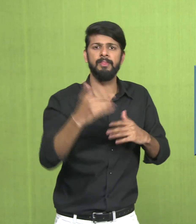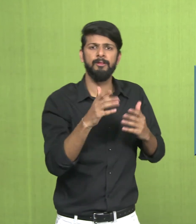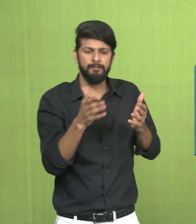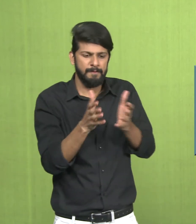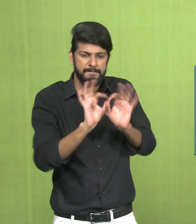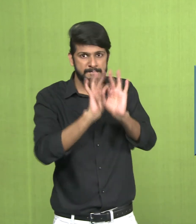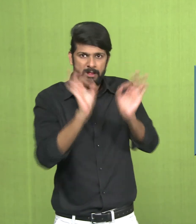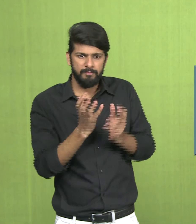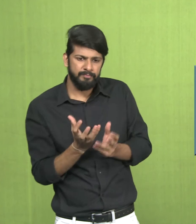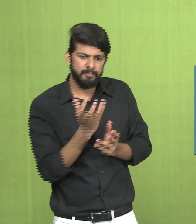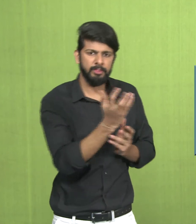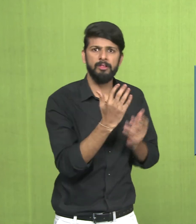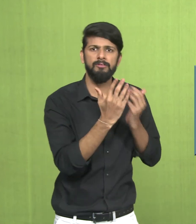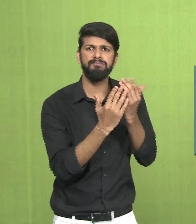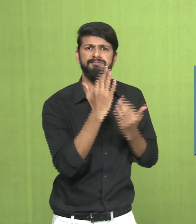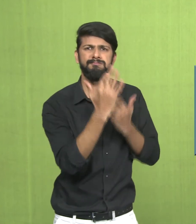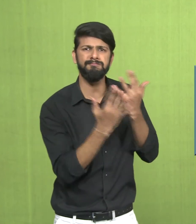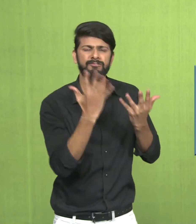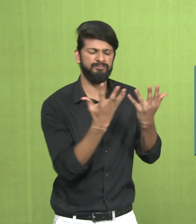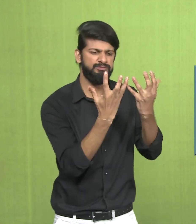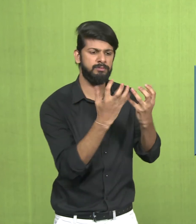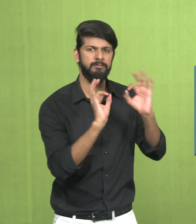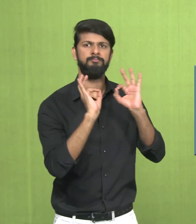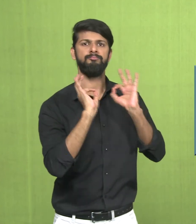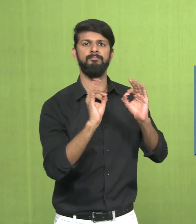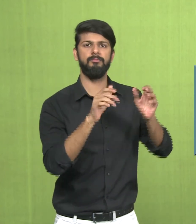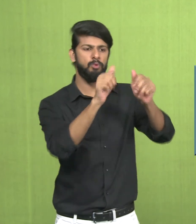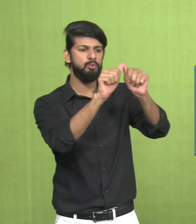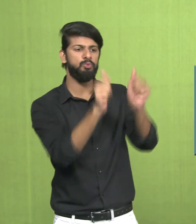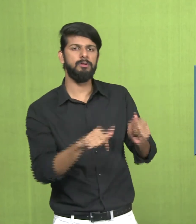which is baked clay for making pottery and toys.